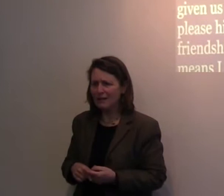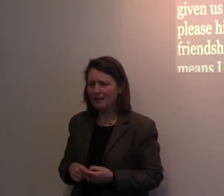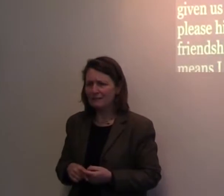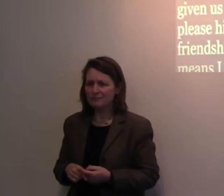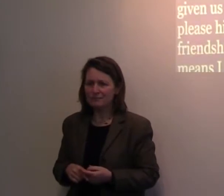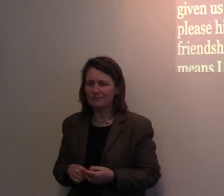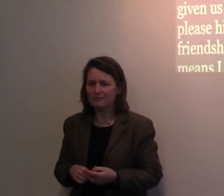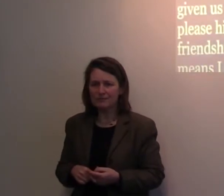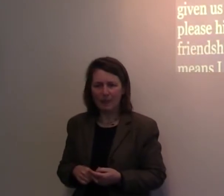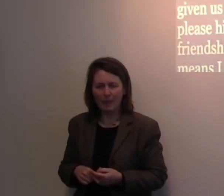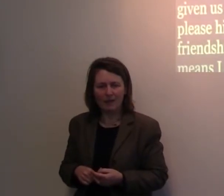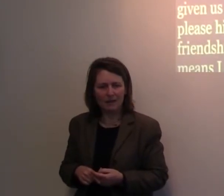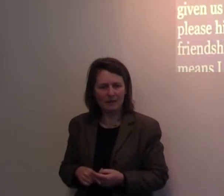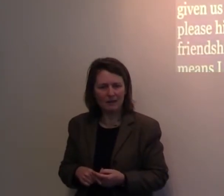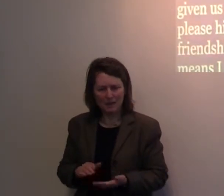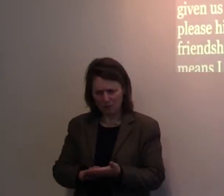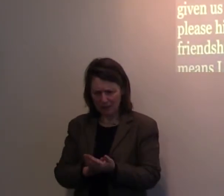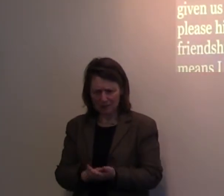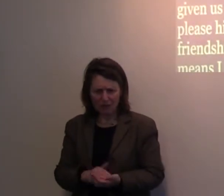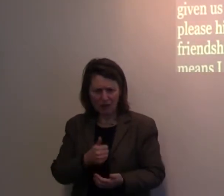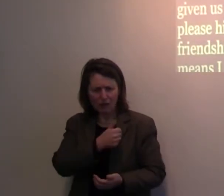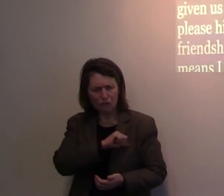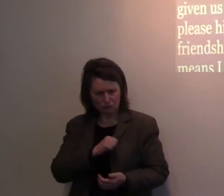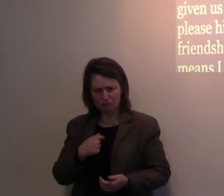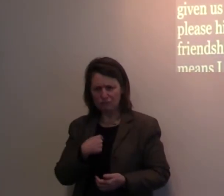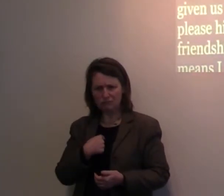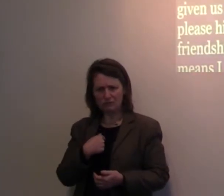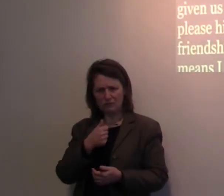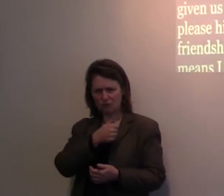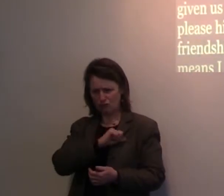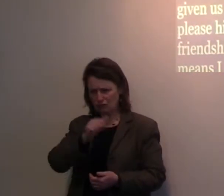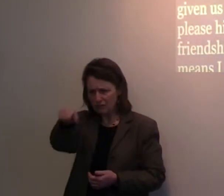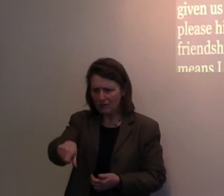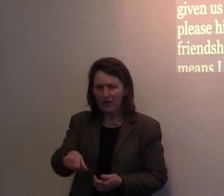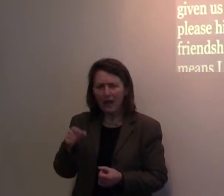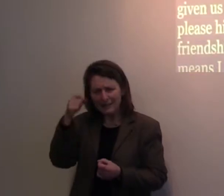We understand each other.